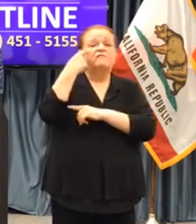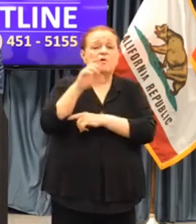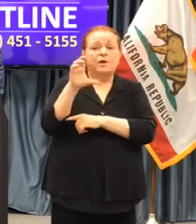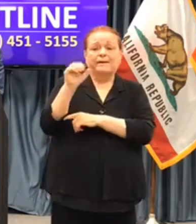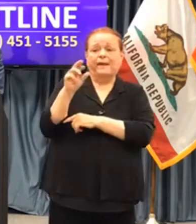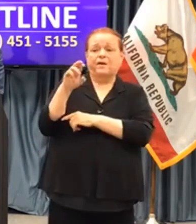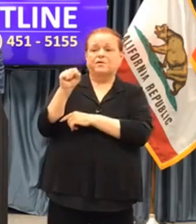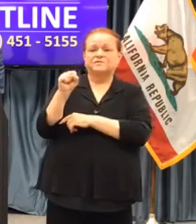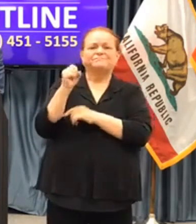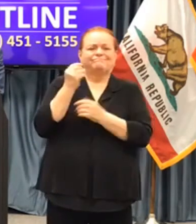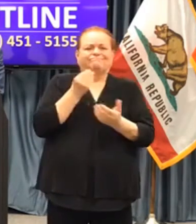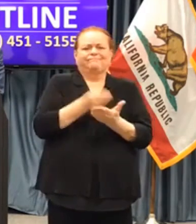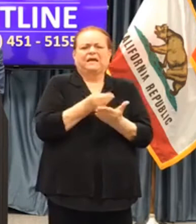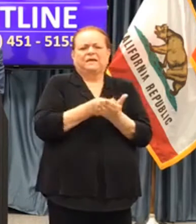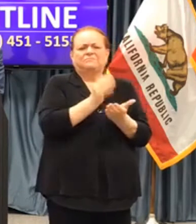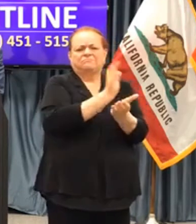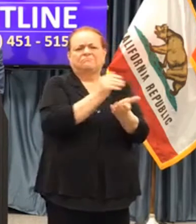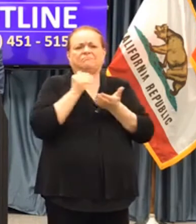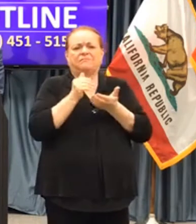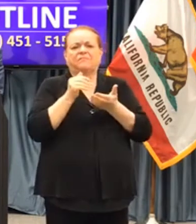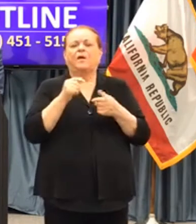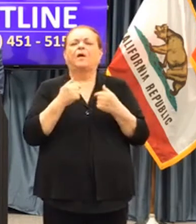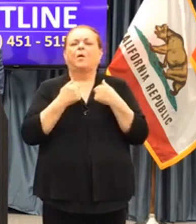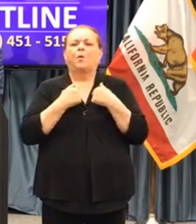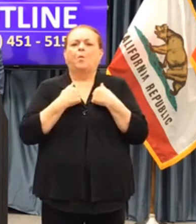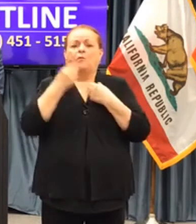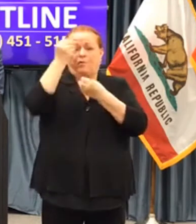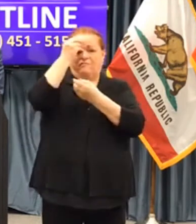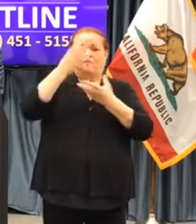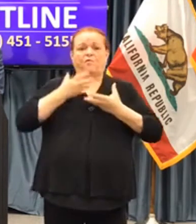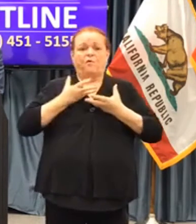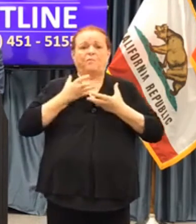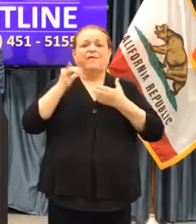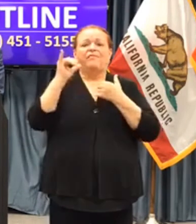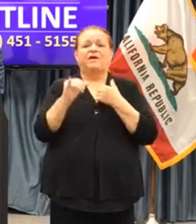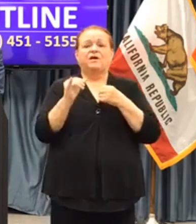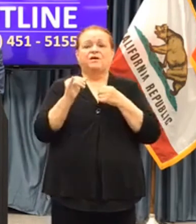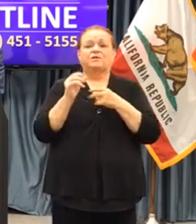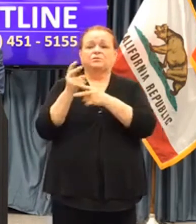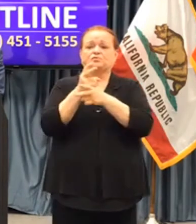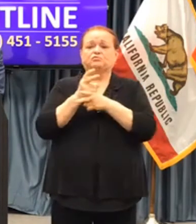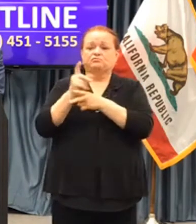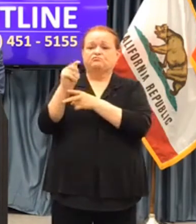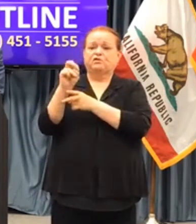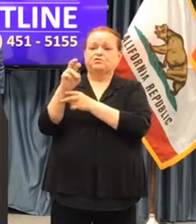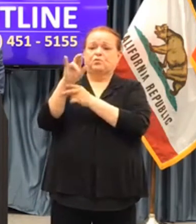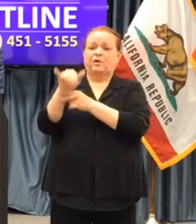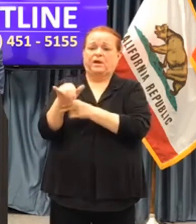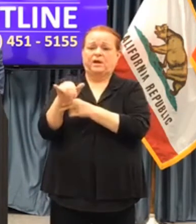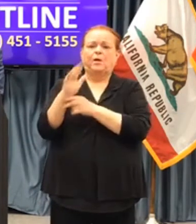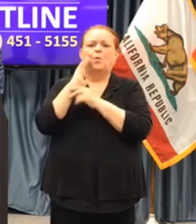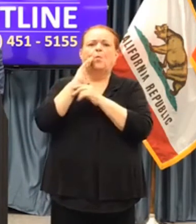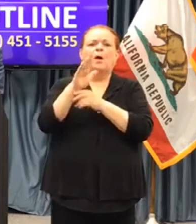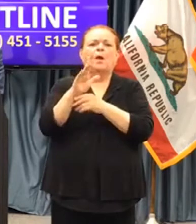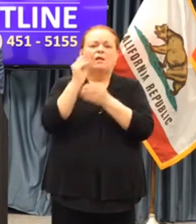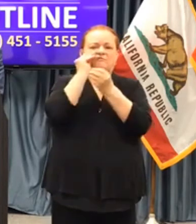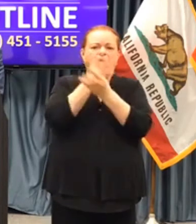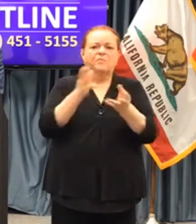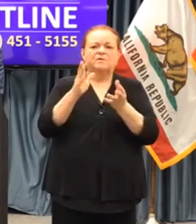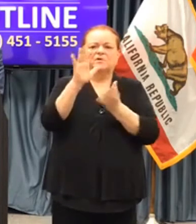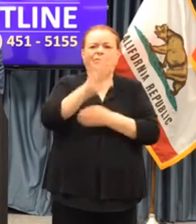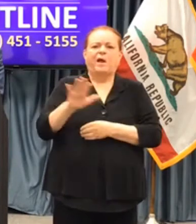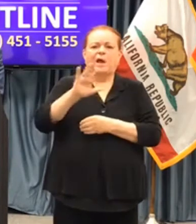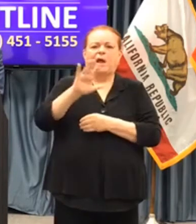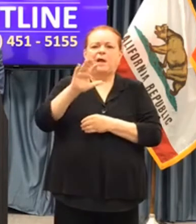been informed that the Treasury expects to release those guidance somewhere around April 23rd.